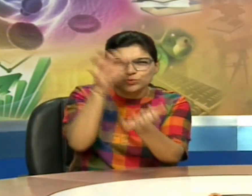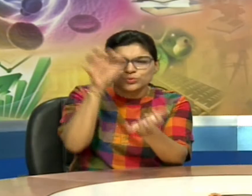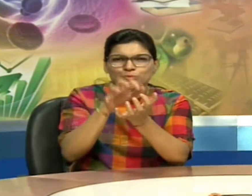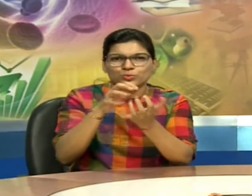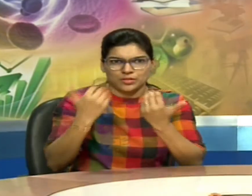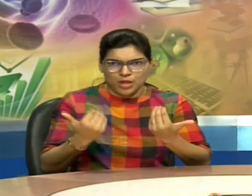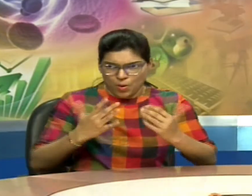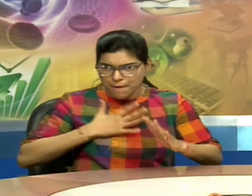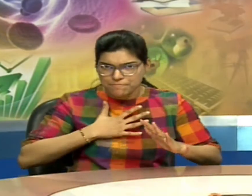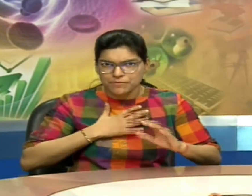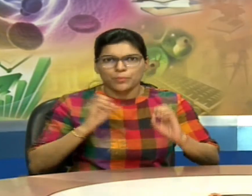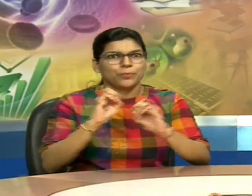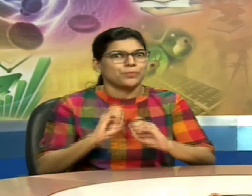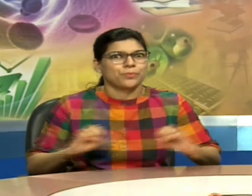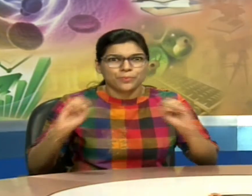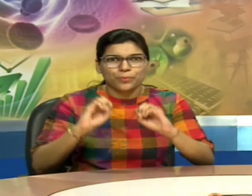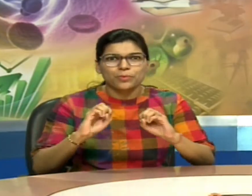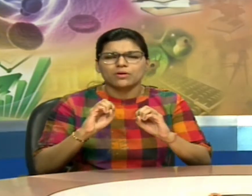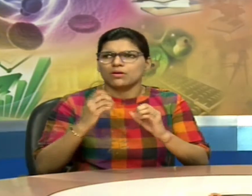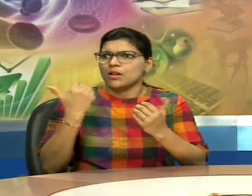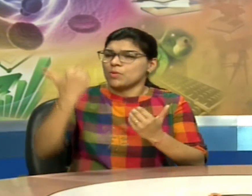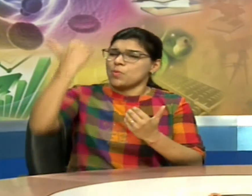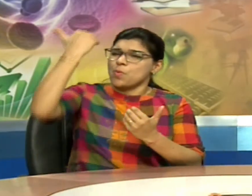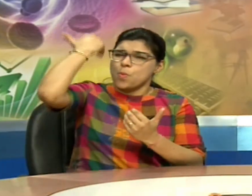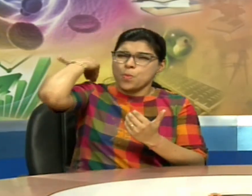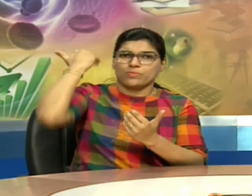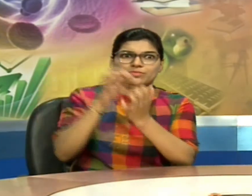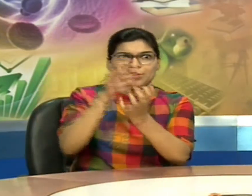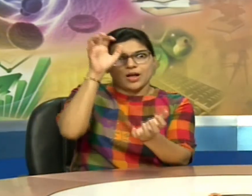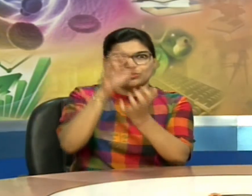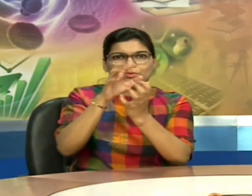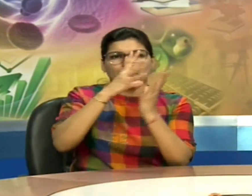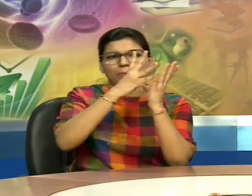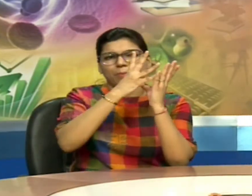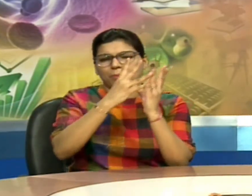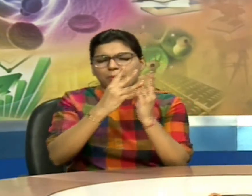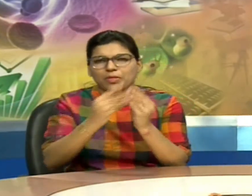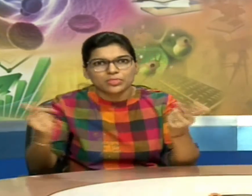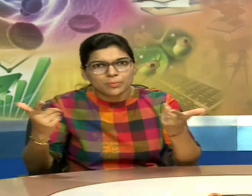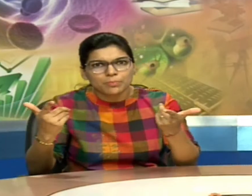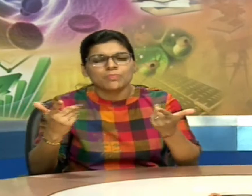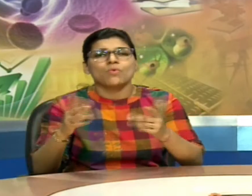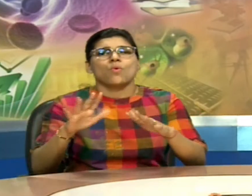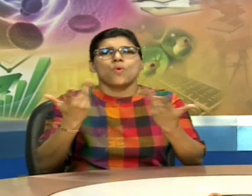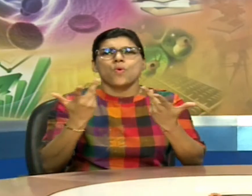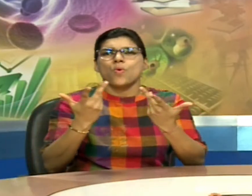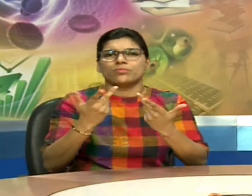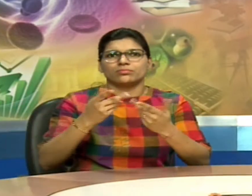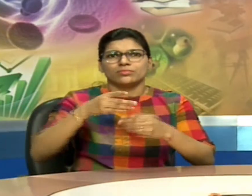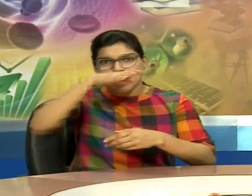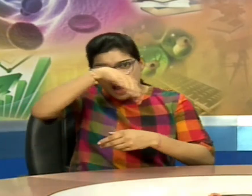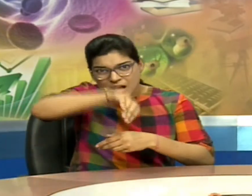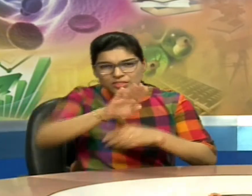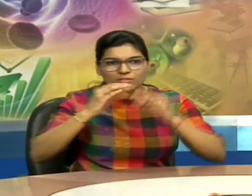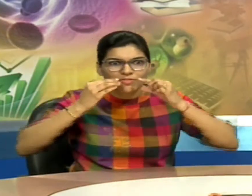Like in the earlier time, there were dinosaurs. Nowadays, we cannot see them. They were earlier. So they are now